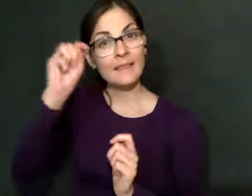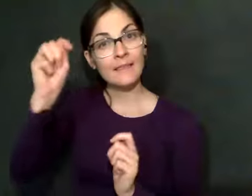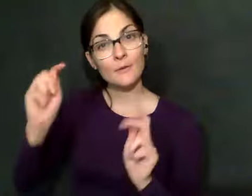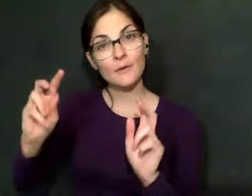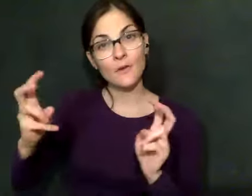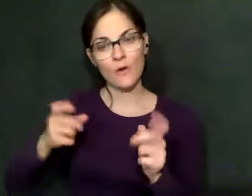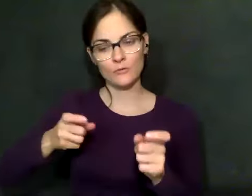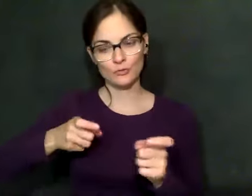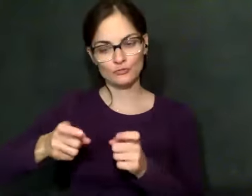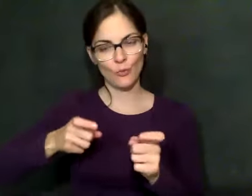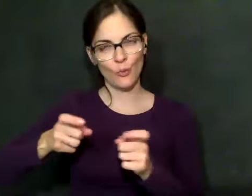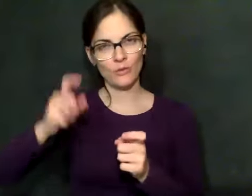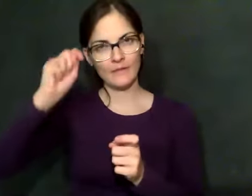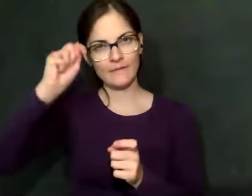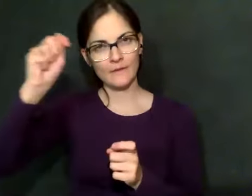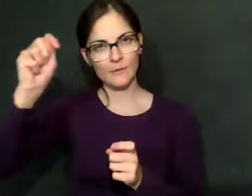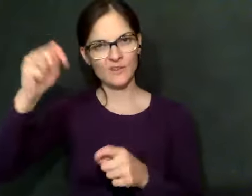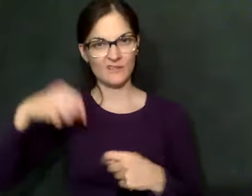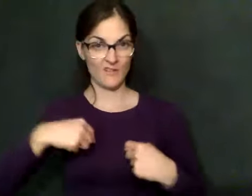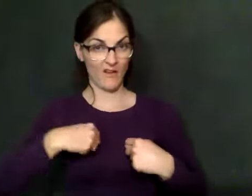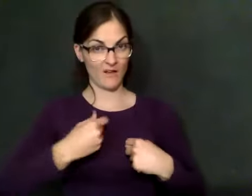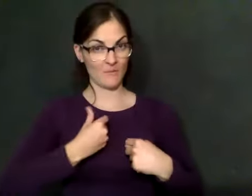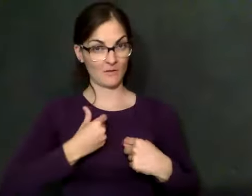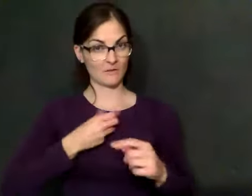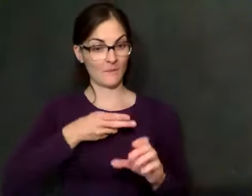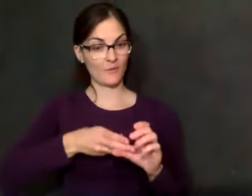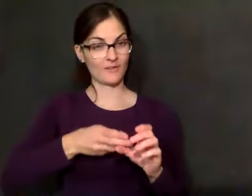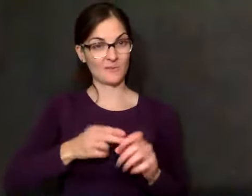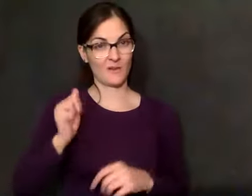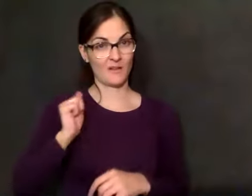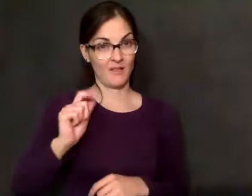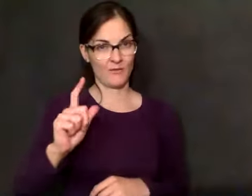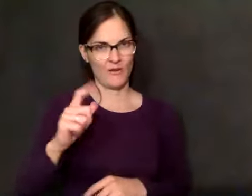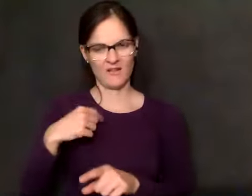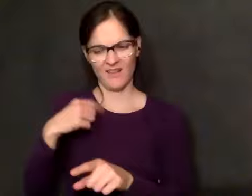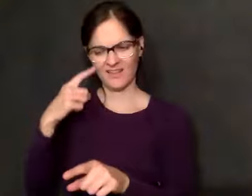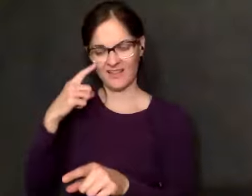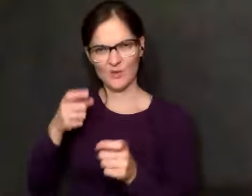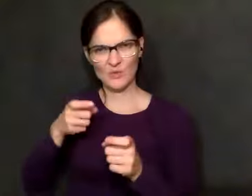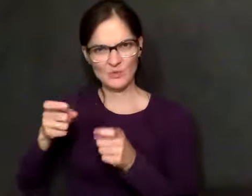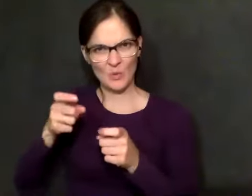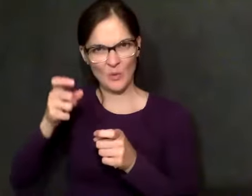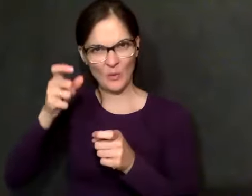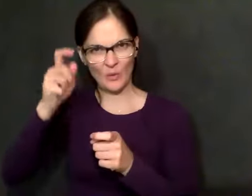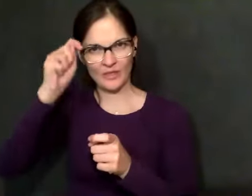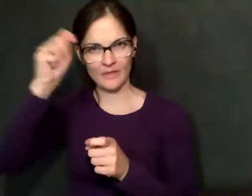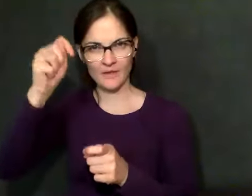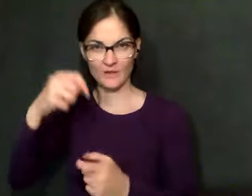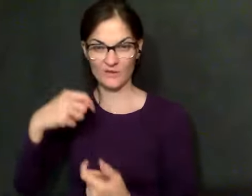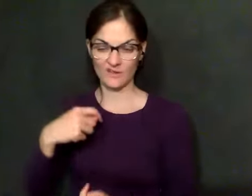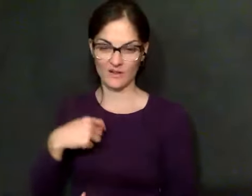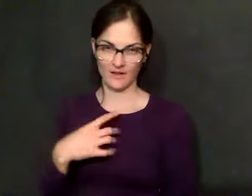control theory, which really suits me as an Al-Anon, because that's what I like, control. Everything had to be fixed and I could, knock myself.